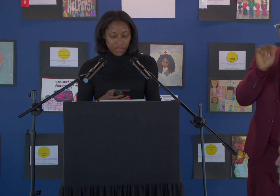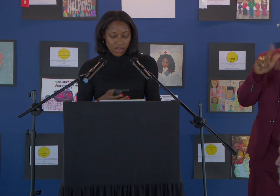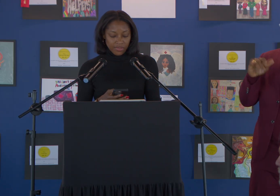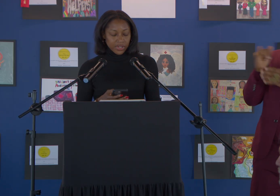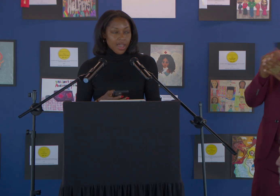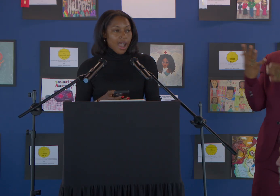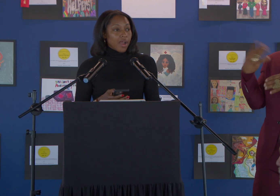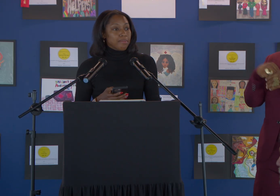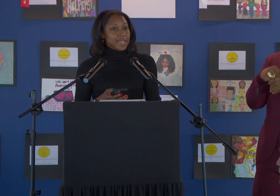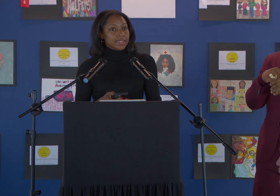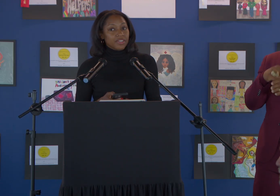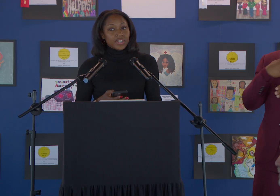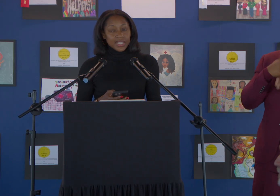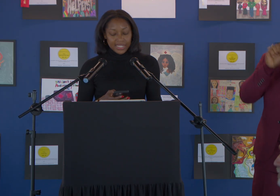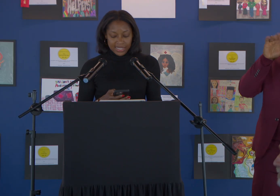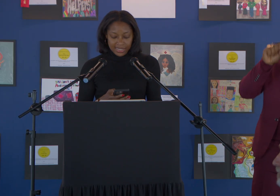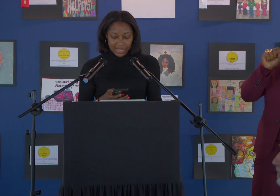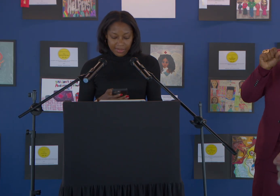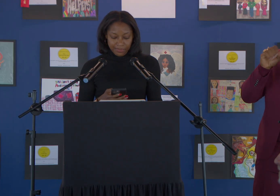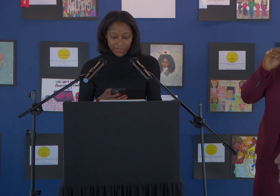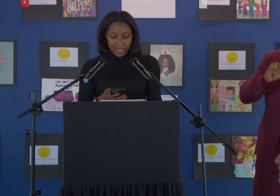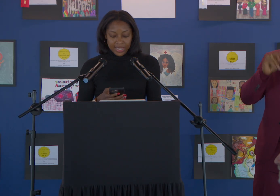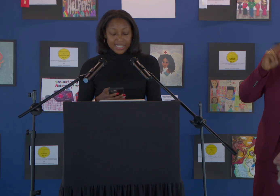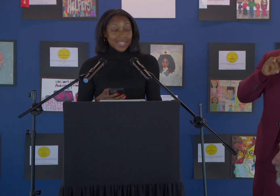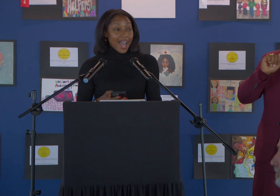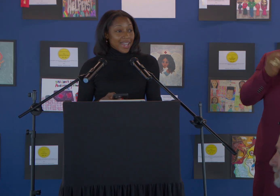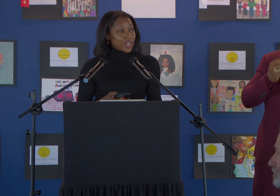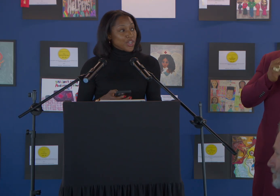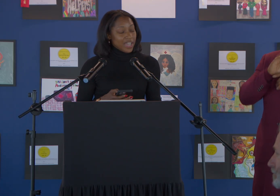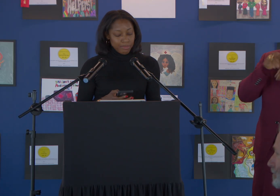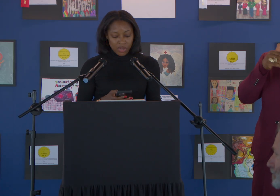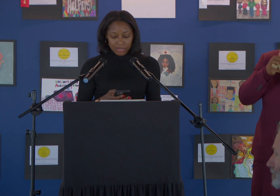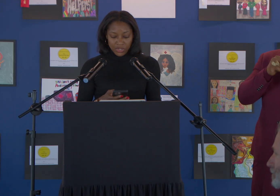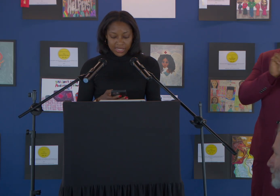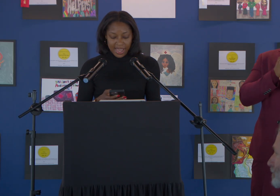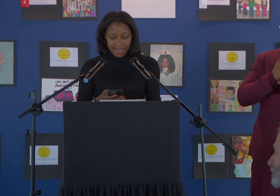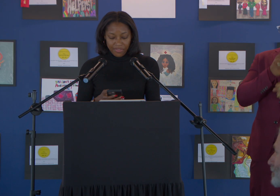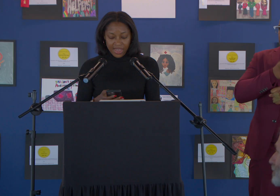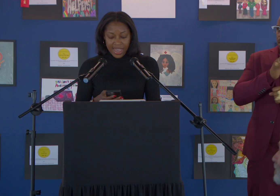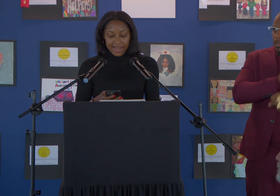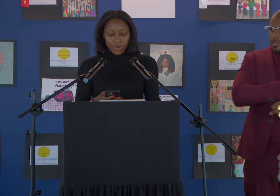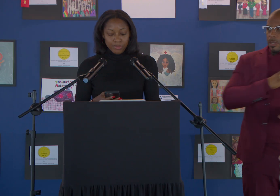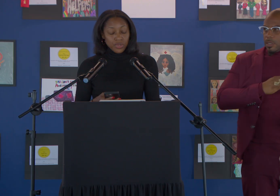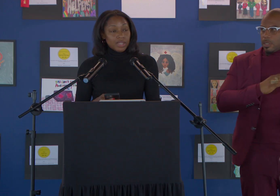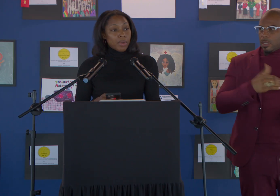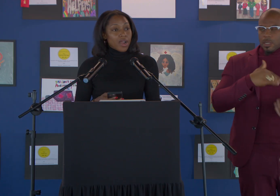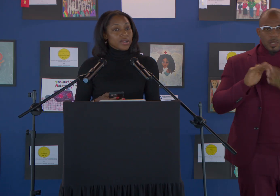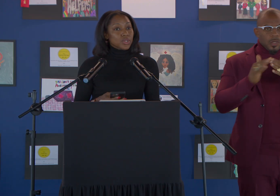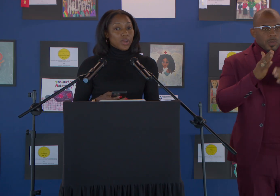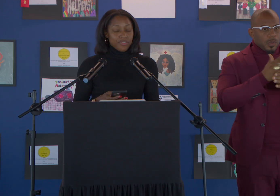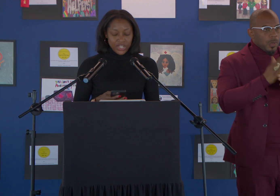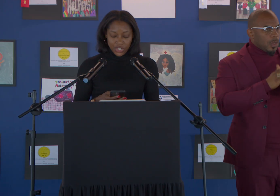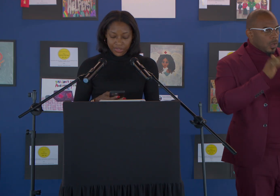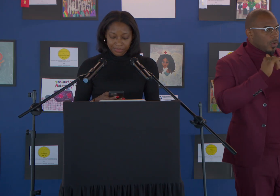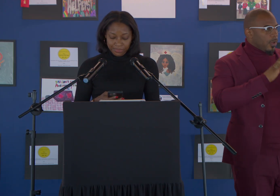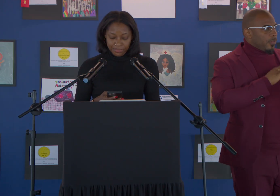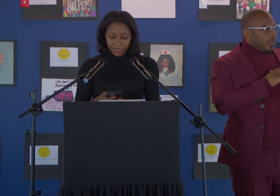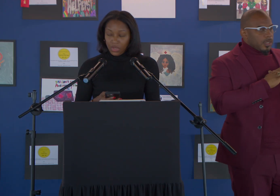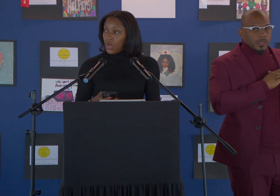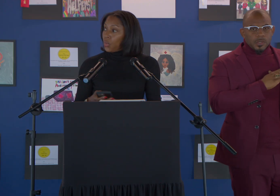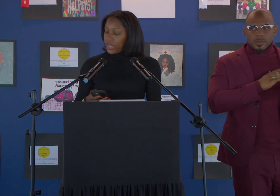artists involved, our amazing facilities team, the entire Create Baltimore staff, and our community partners who are